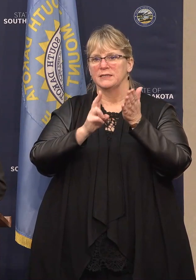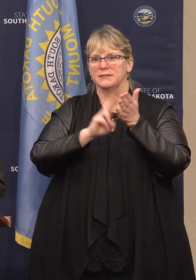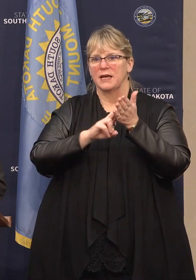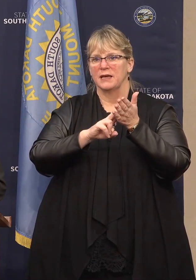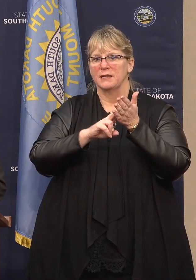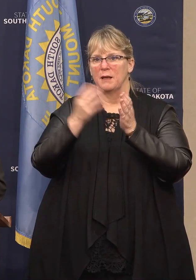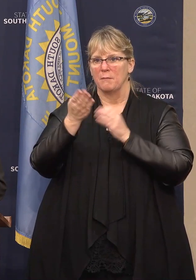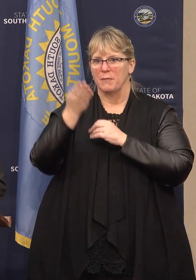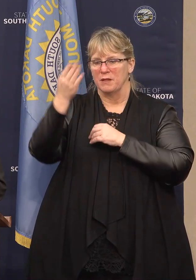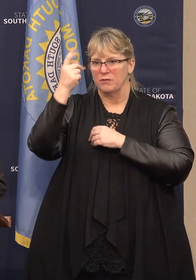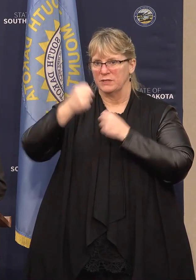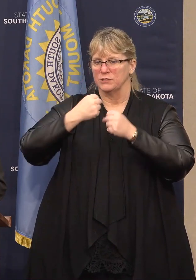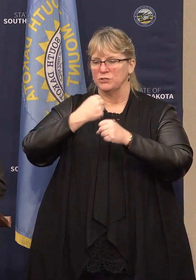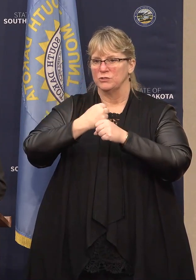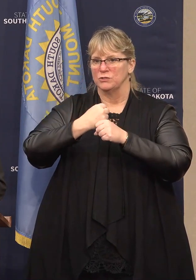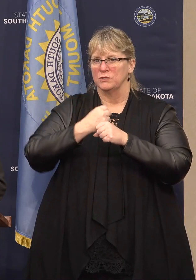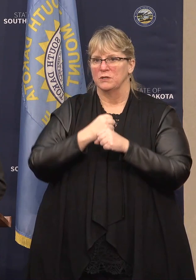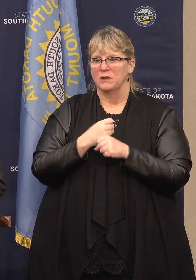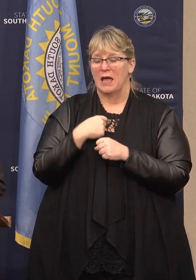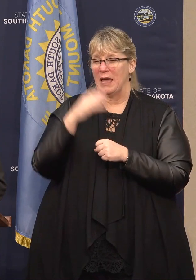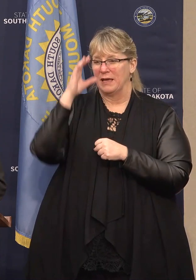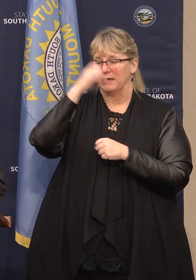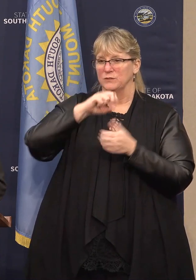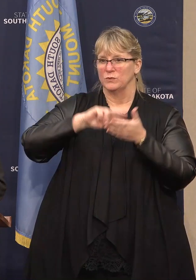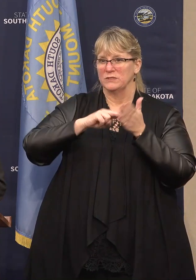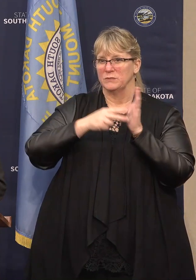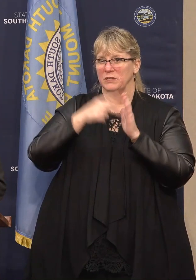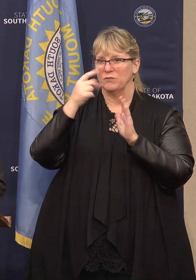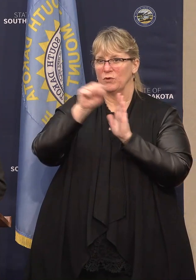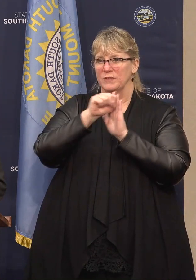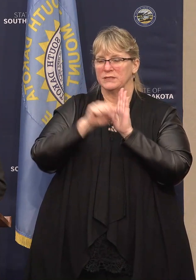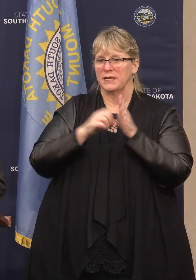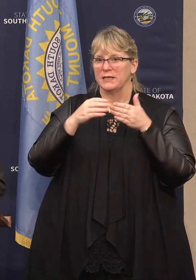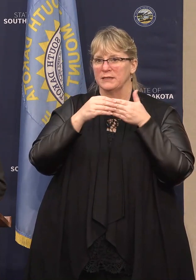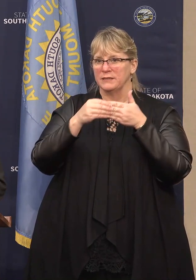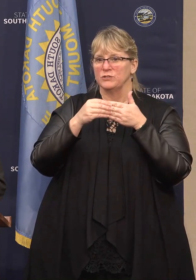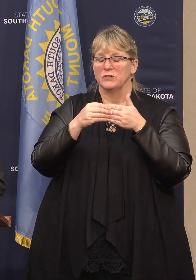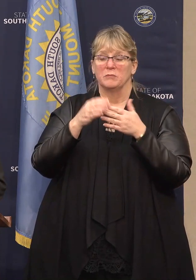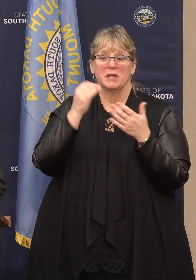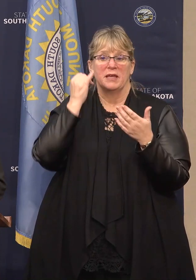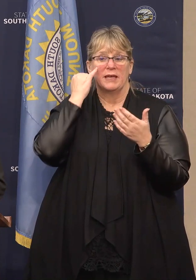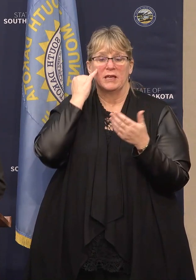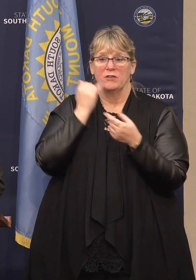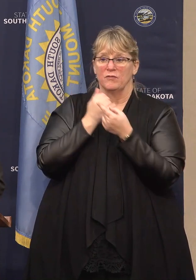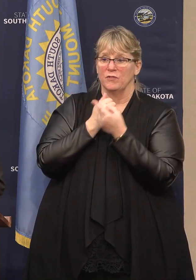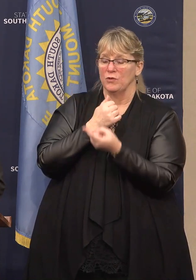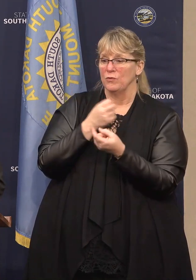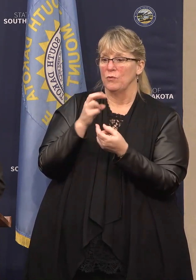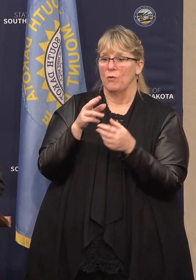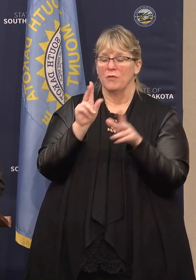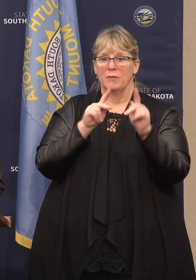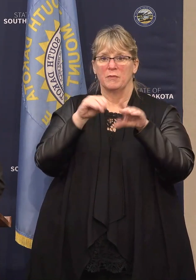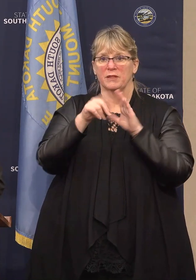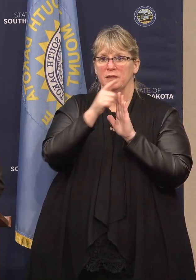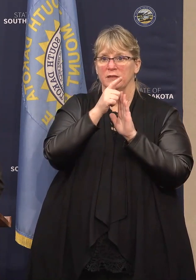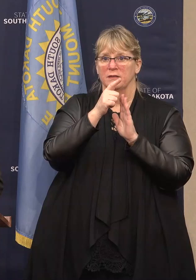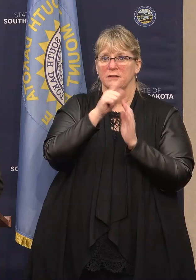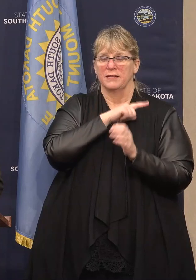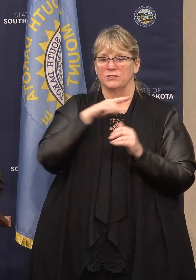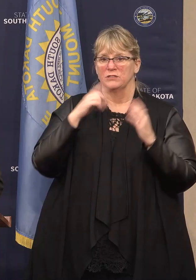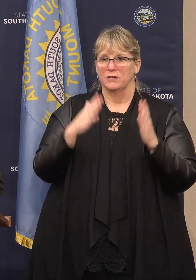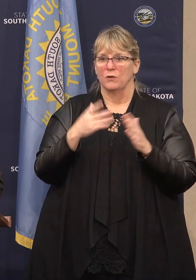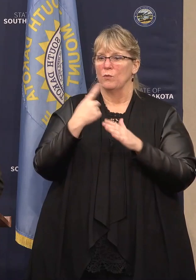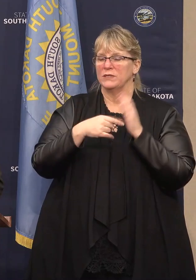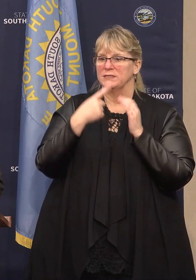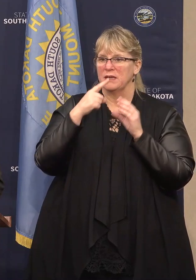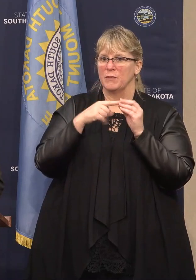like this for this year. I guess, what does that say about the state's leadership, whether you or its legislators, what does that say about our